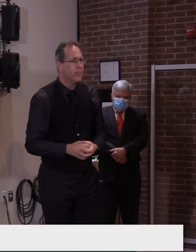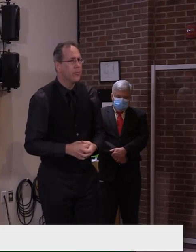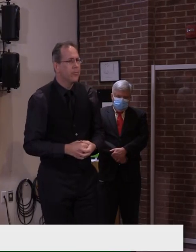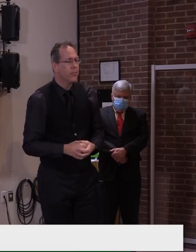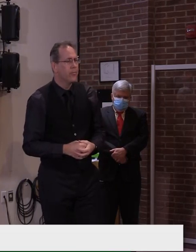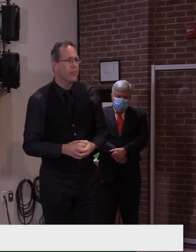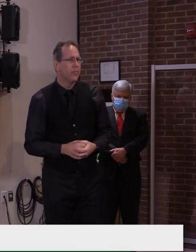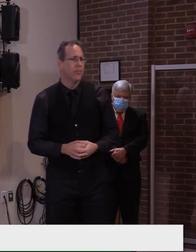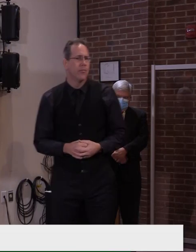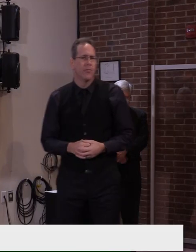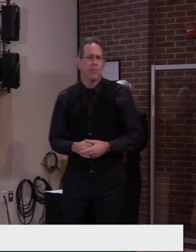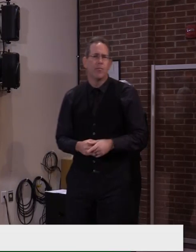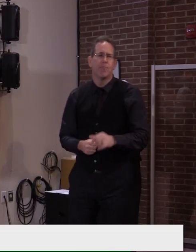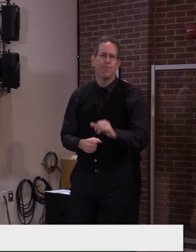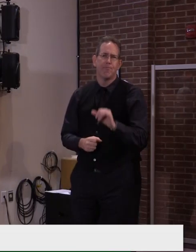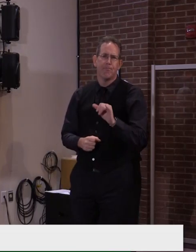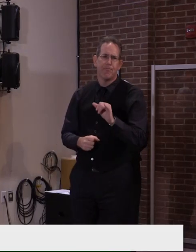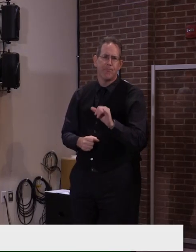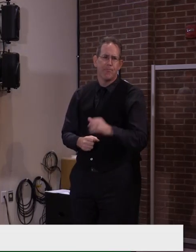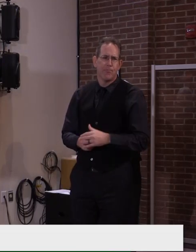Meg, the Bradford Journal Opinion.